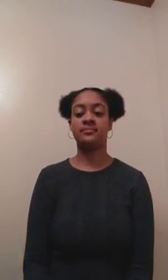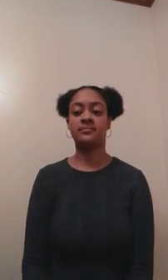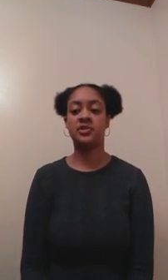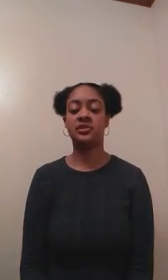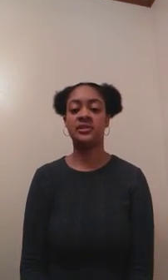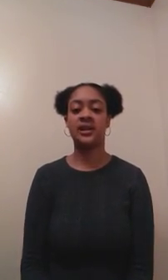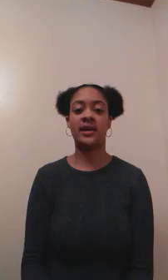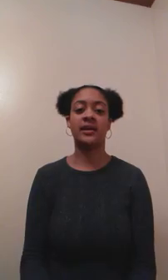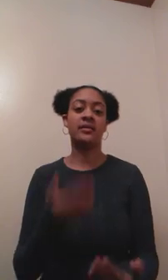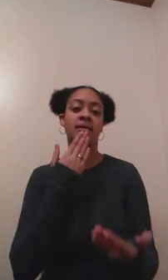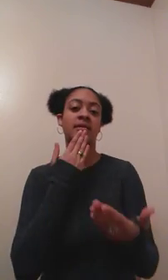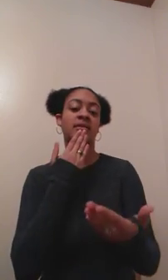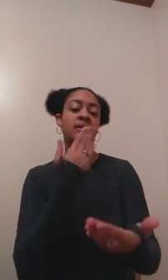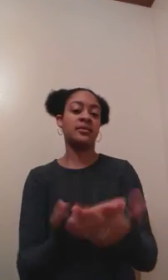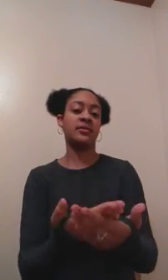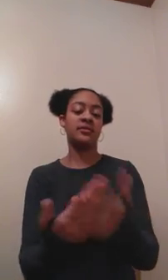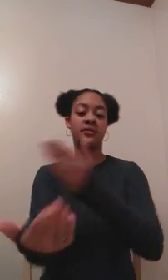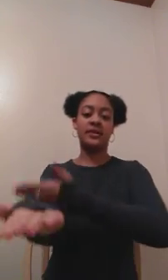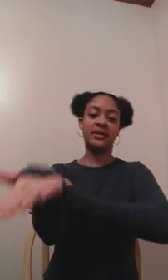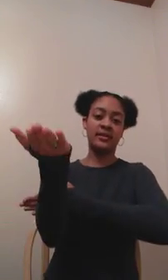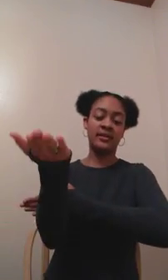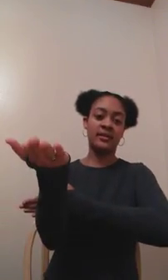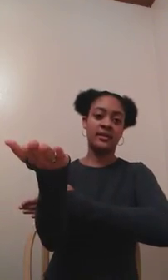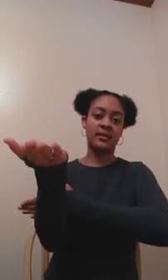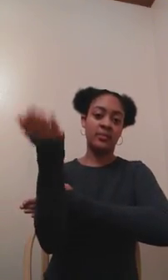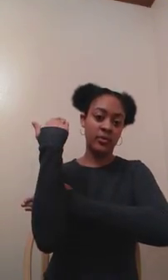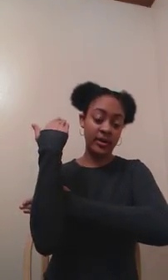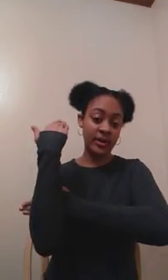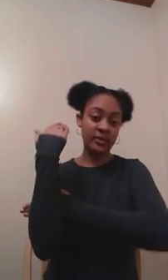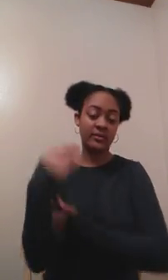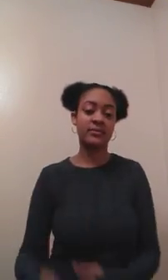You could say good morning.